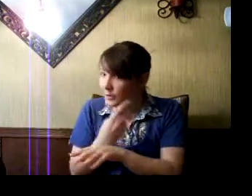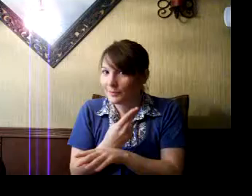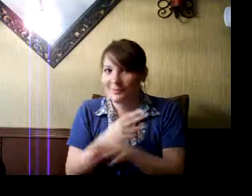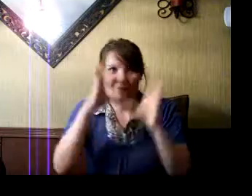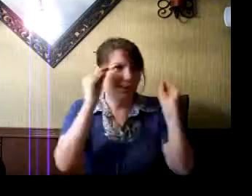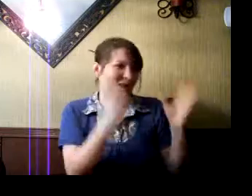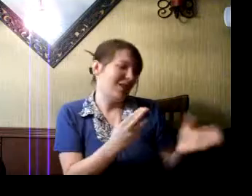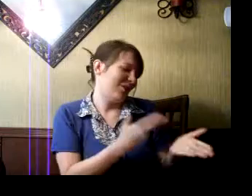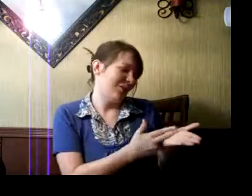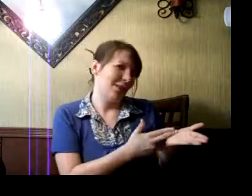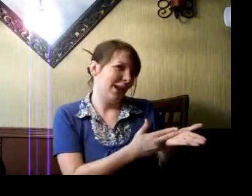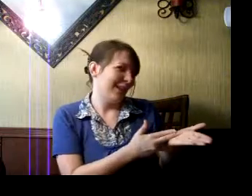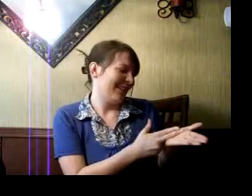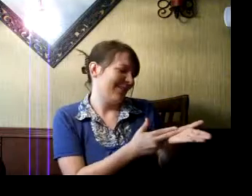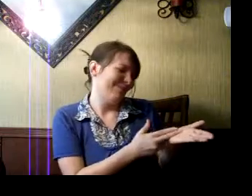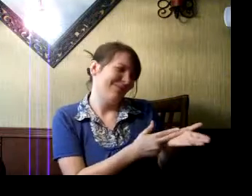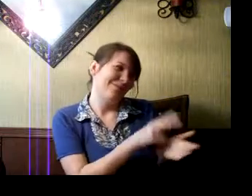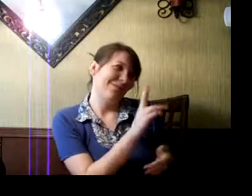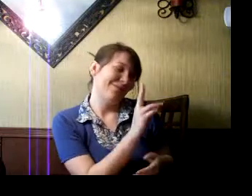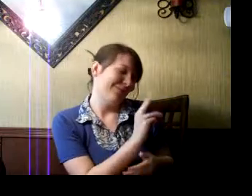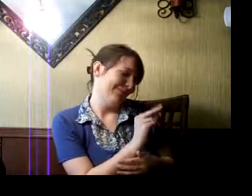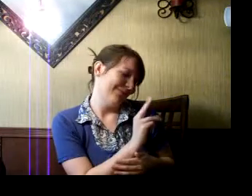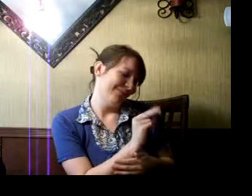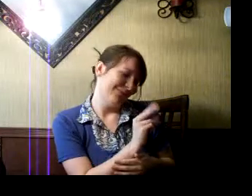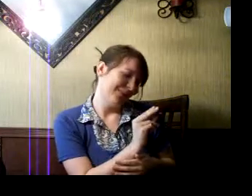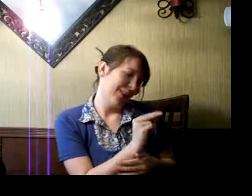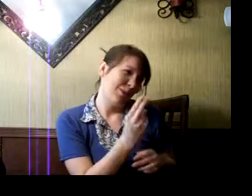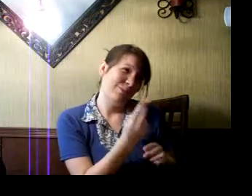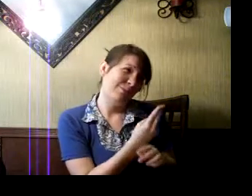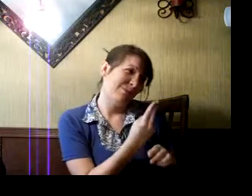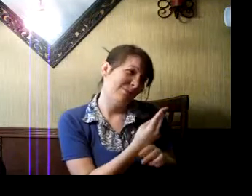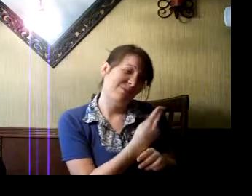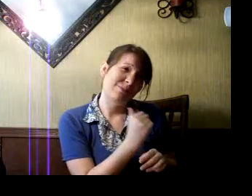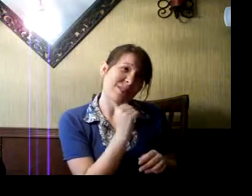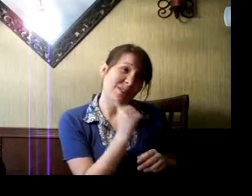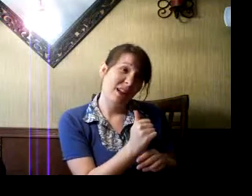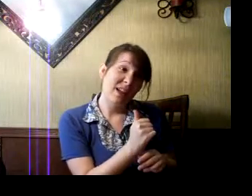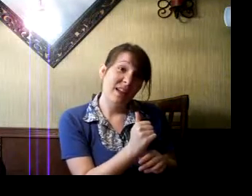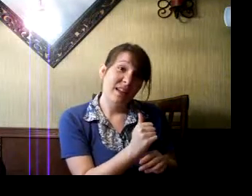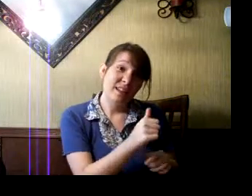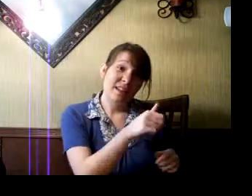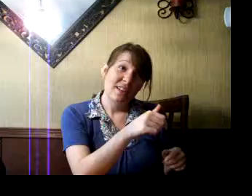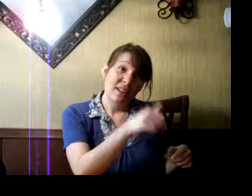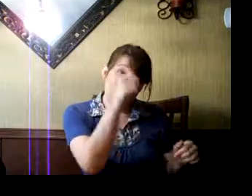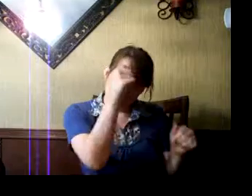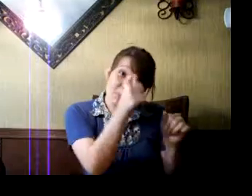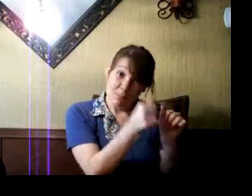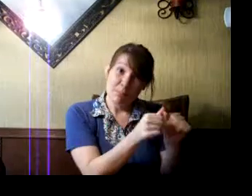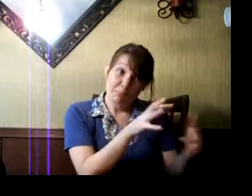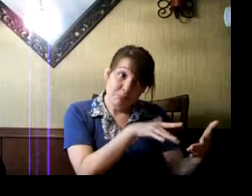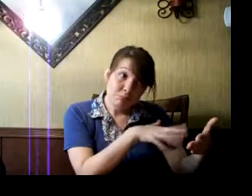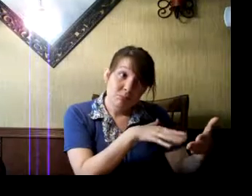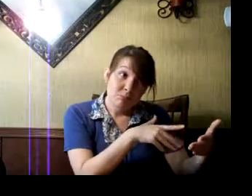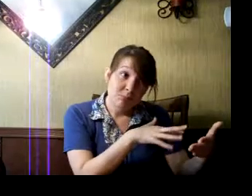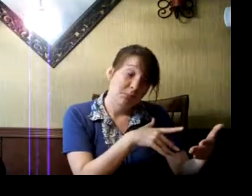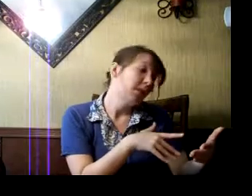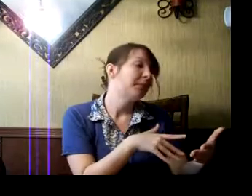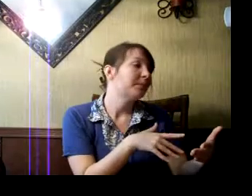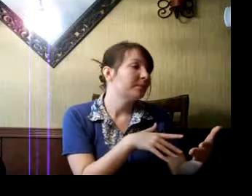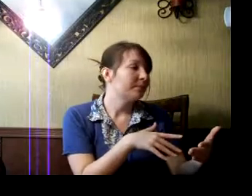would probably say no. They would probably remember that they in fact did study it. They're